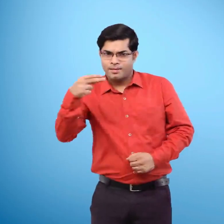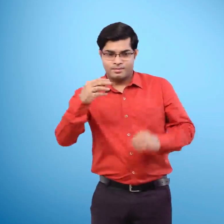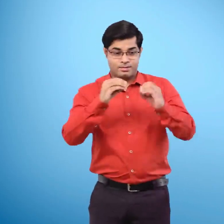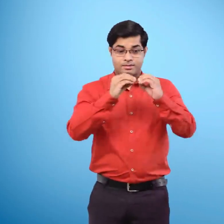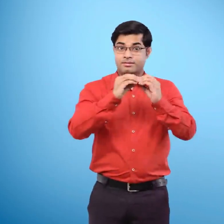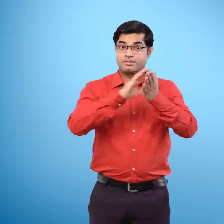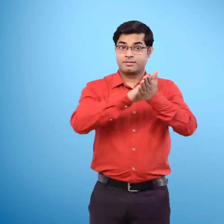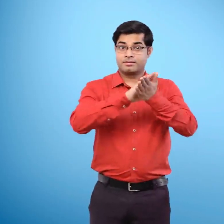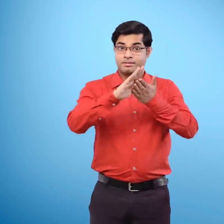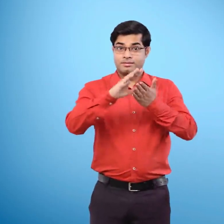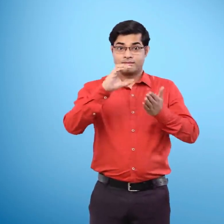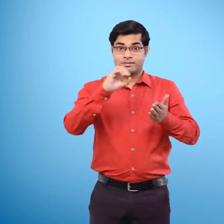Bholu rat has